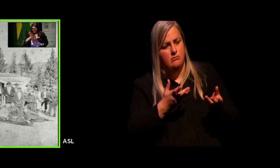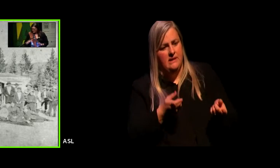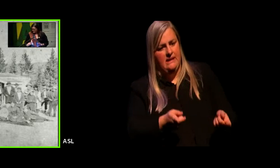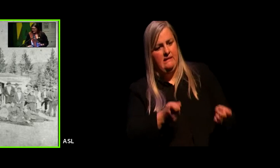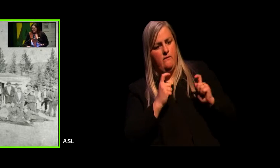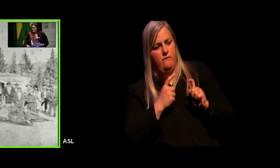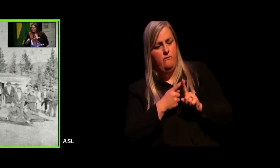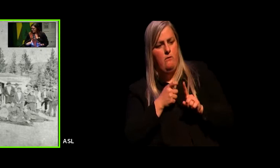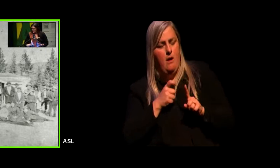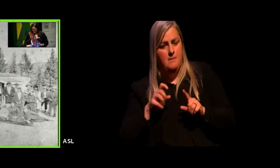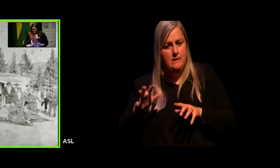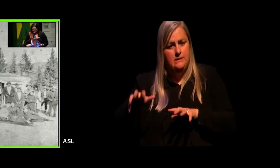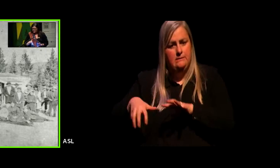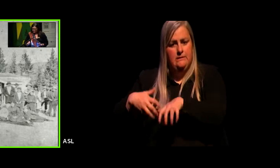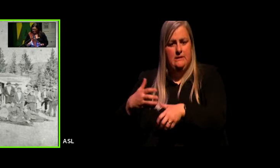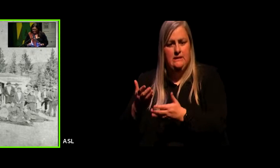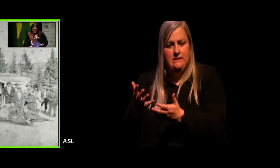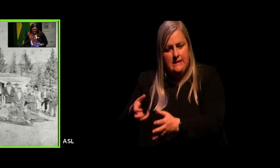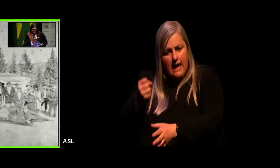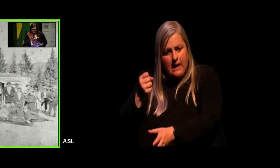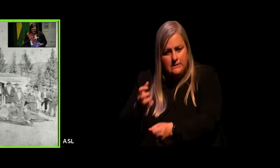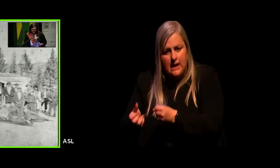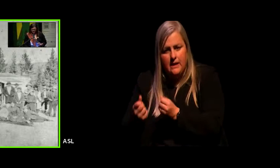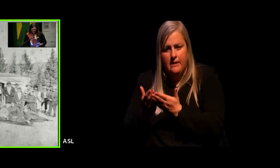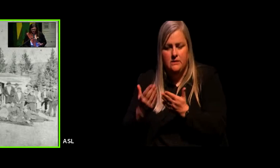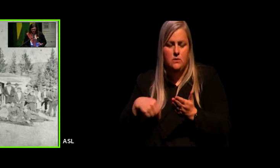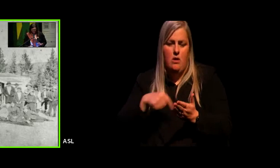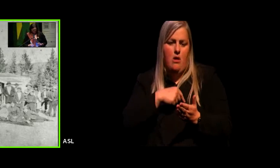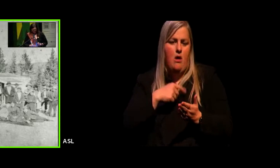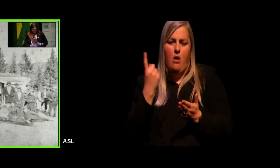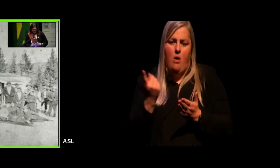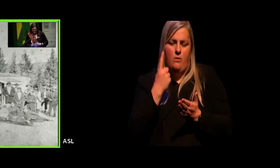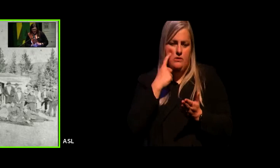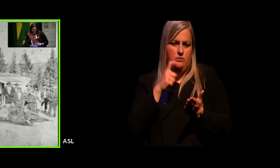that taking of those belongings. And so we always recognize that through protocol.